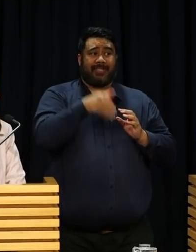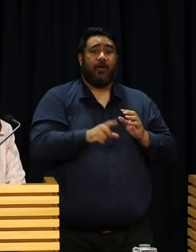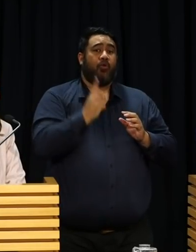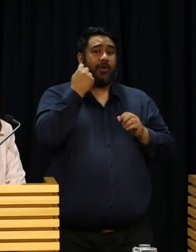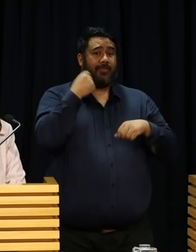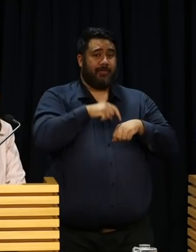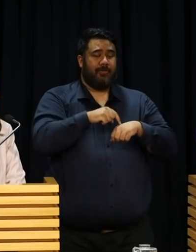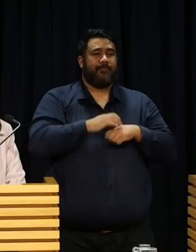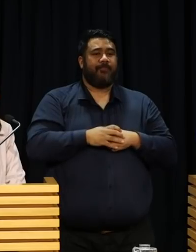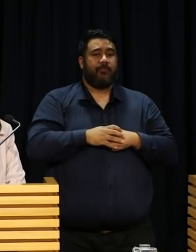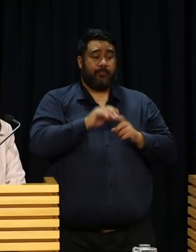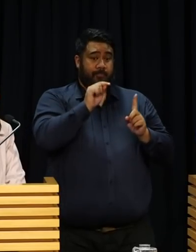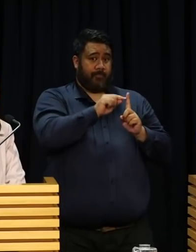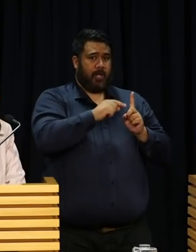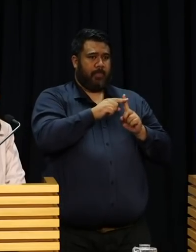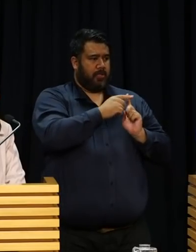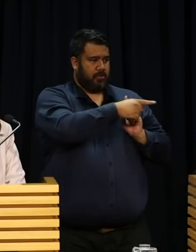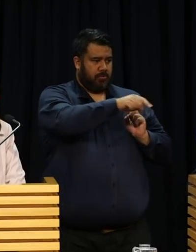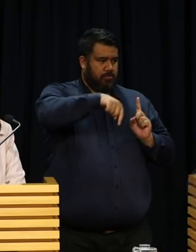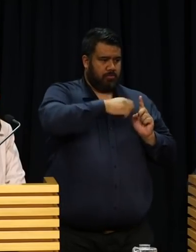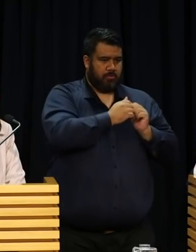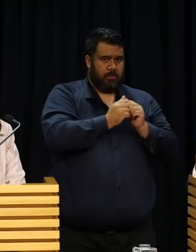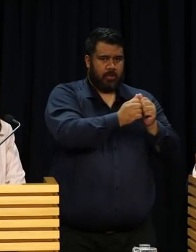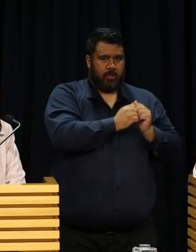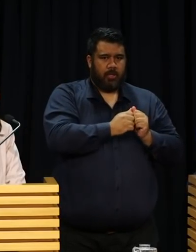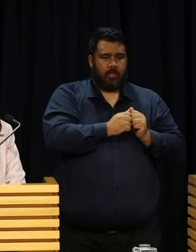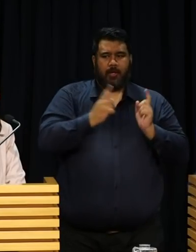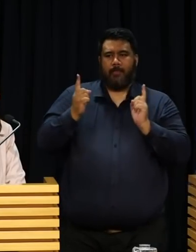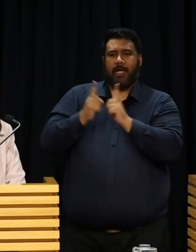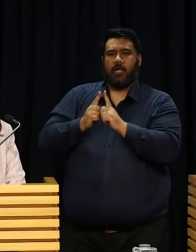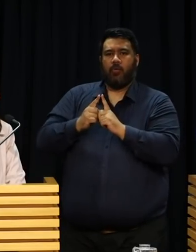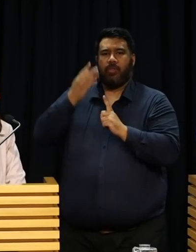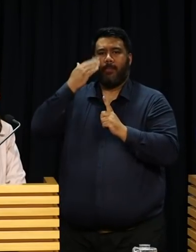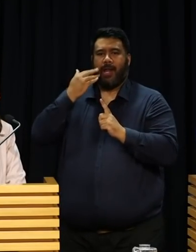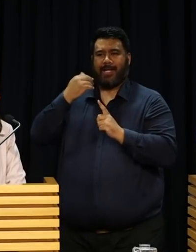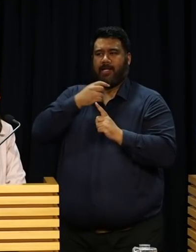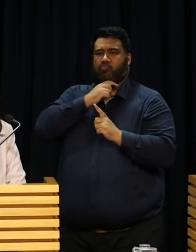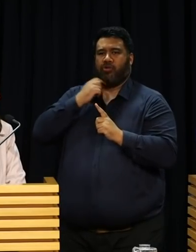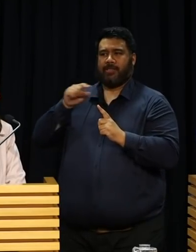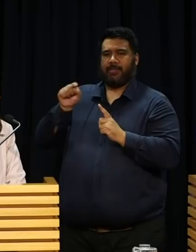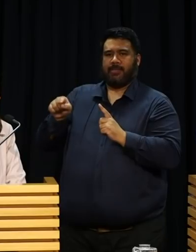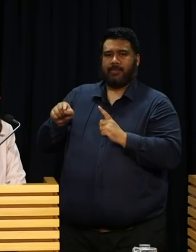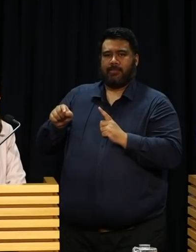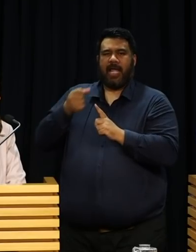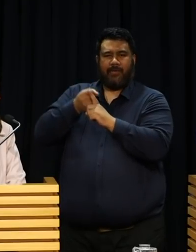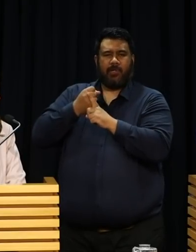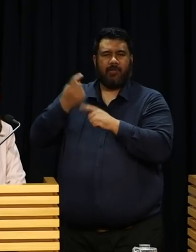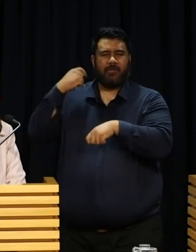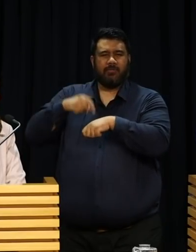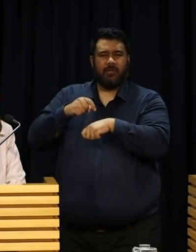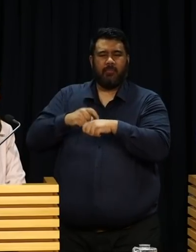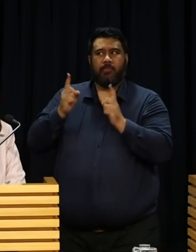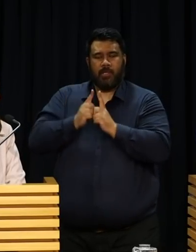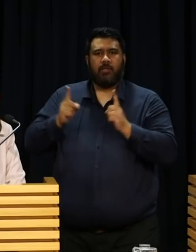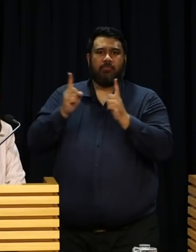elders of the time that spent a lot of time with the Balangi priests to advocate at that time. We had a number